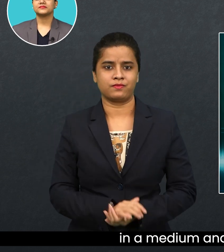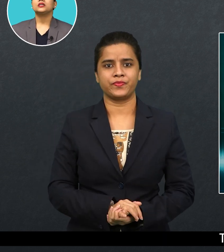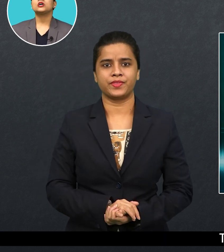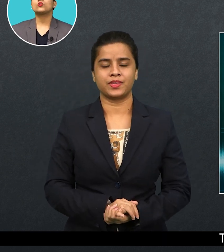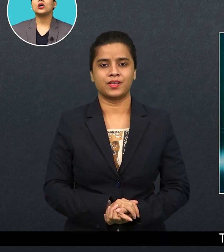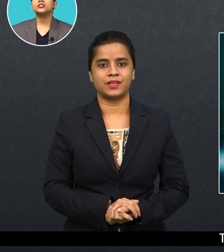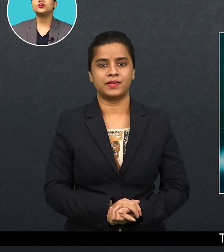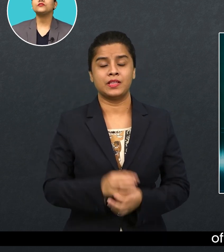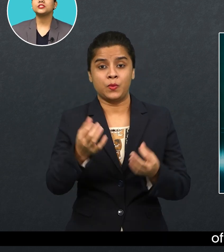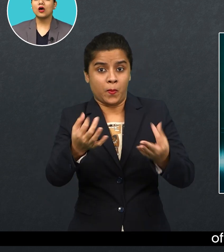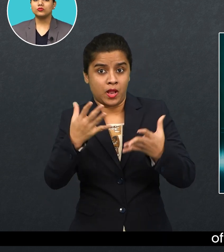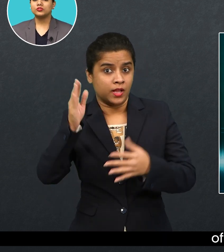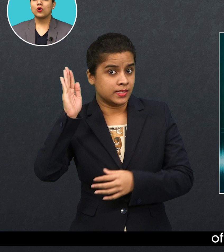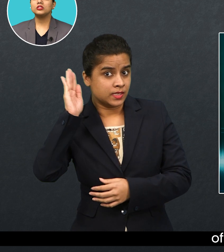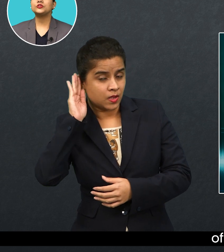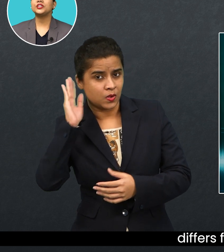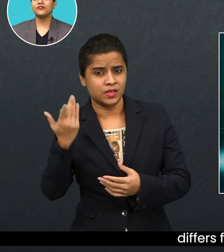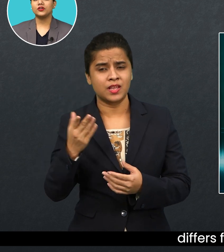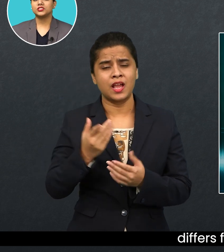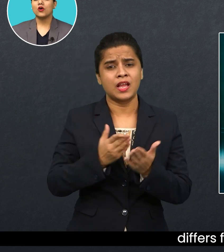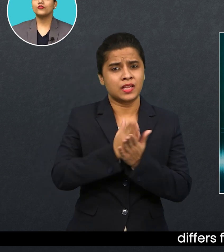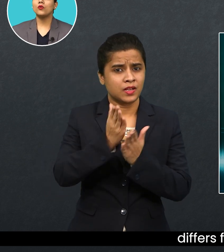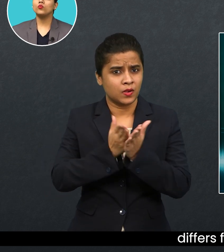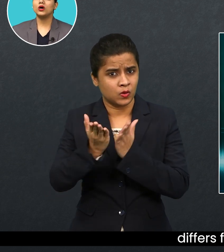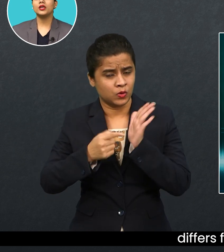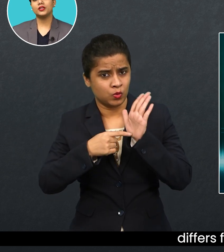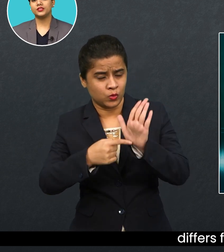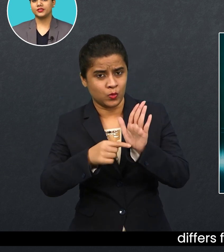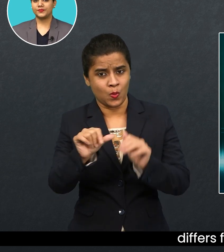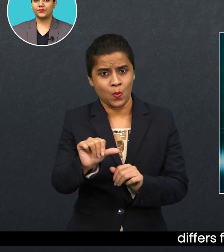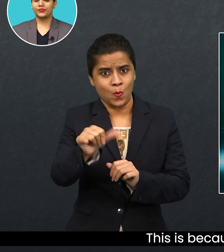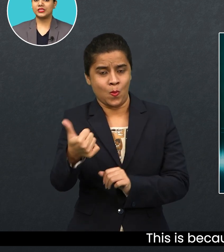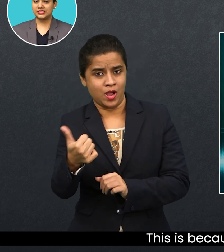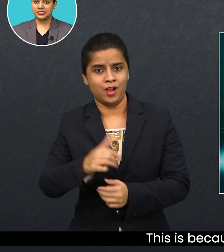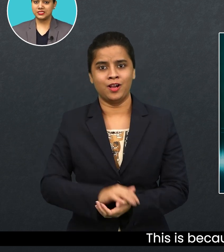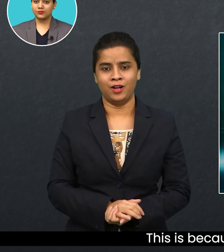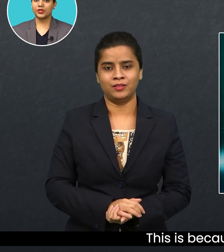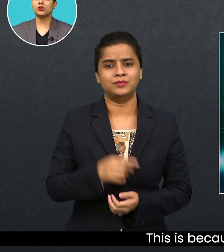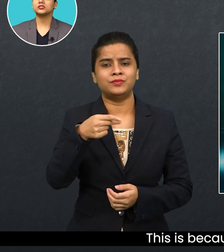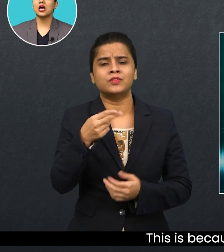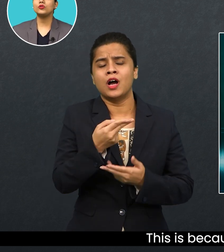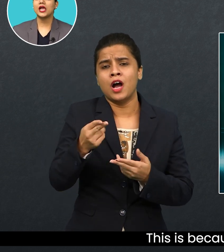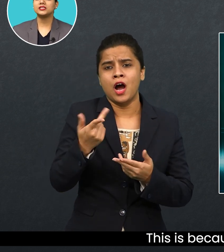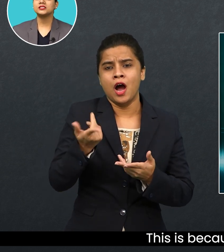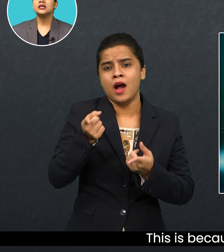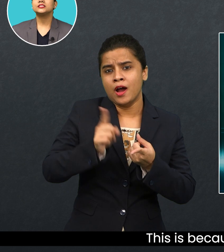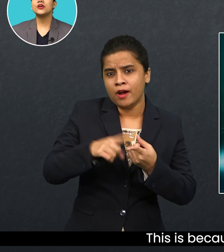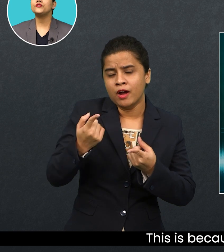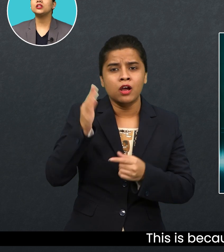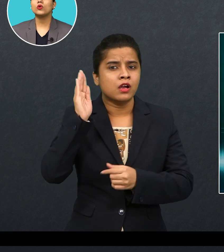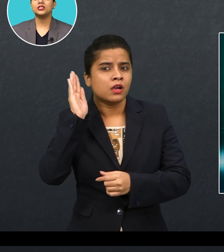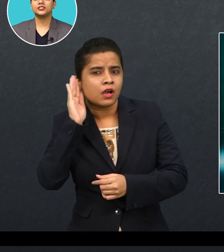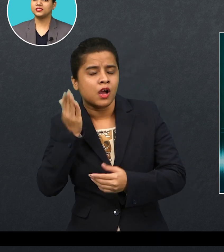The quality of sound also differs from one another. This is because sound has